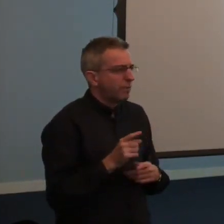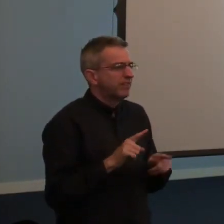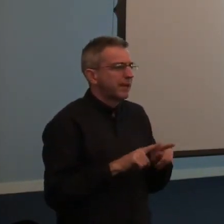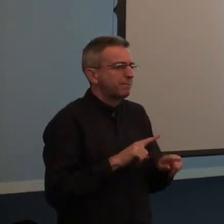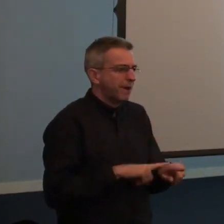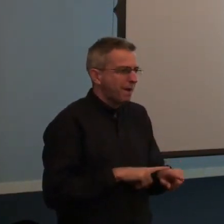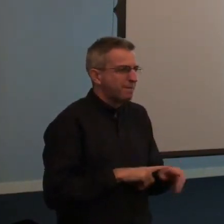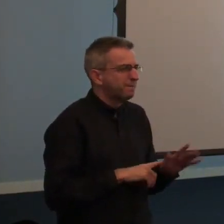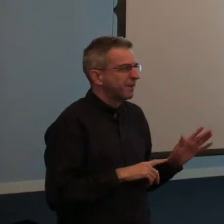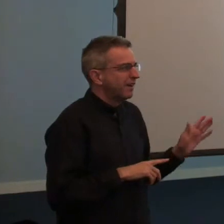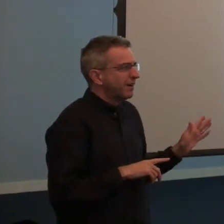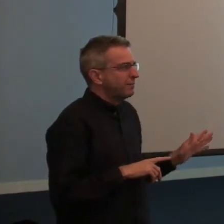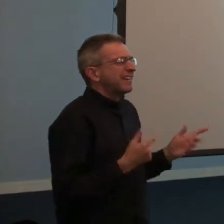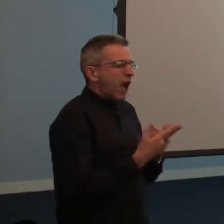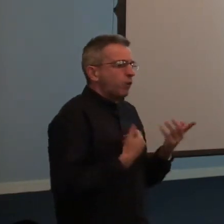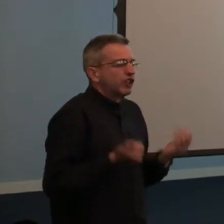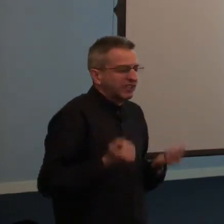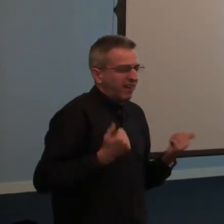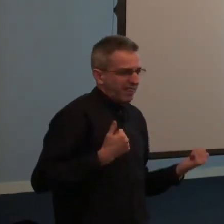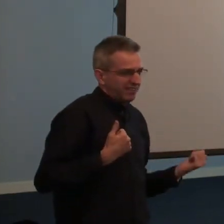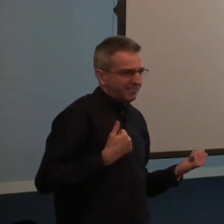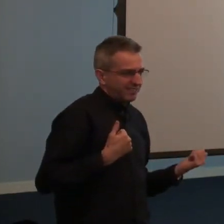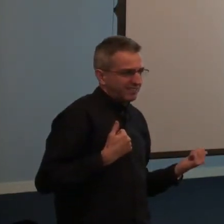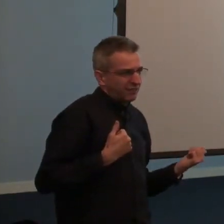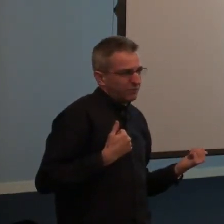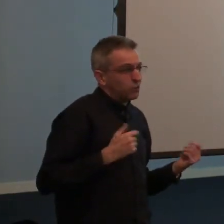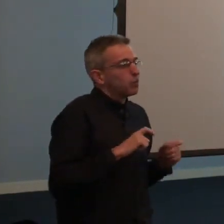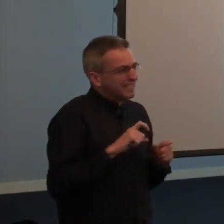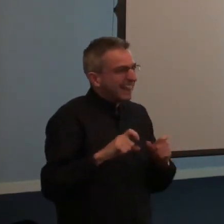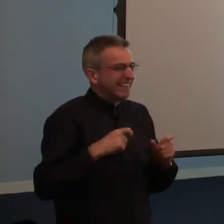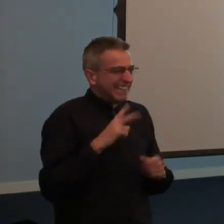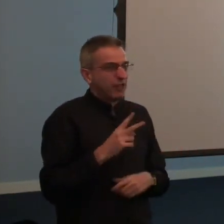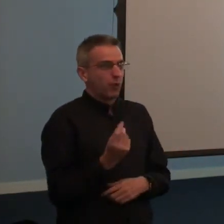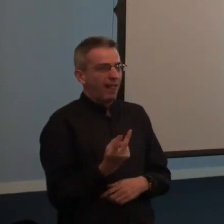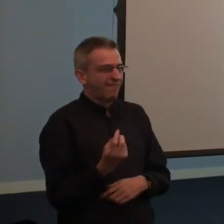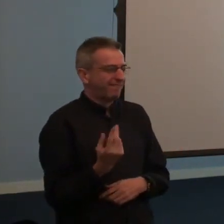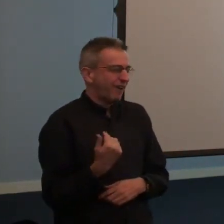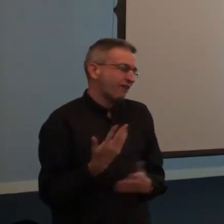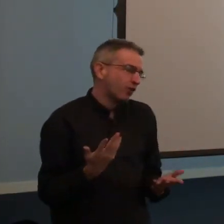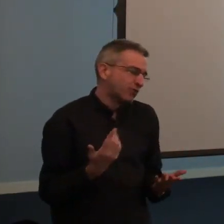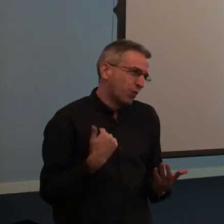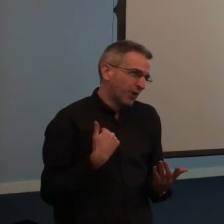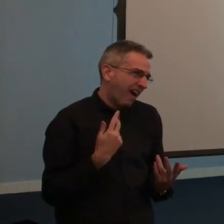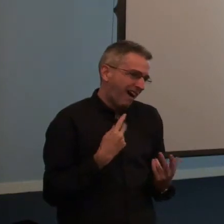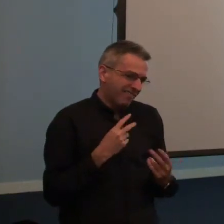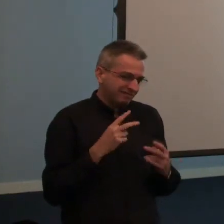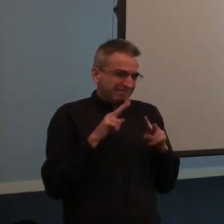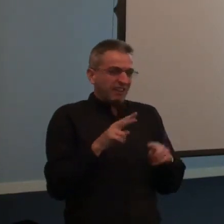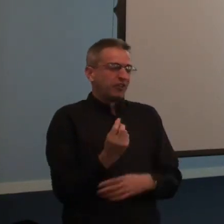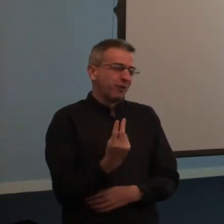So it's not the ideal response to your question, I know, but that's how we justified our findings. You know, we still had the 12.